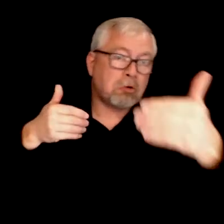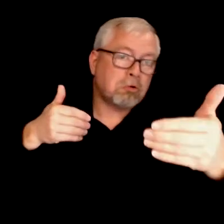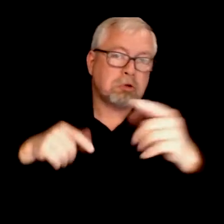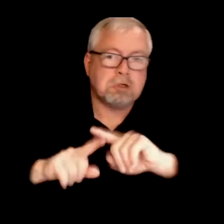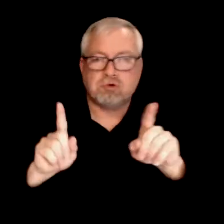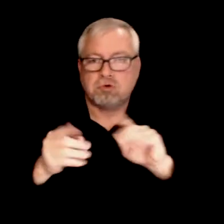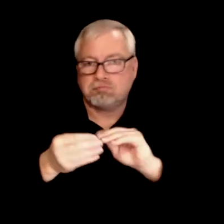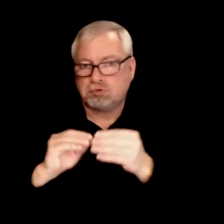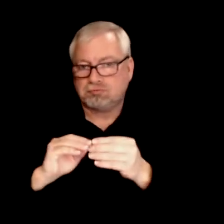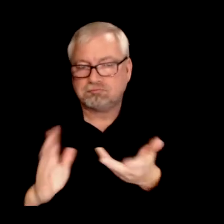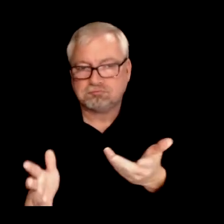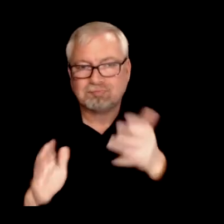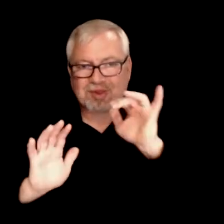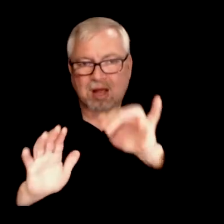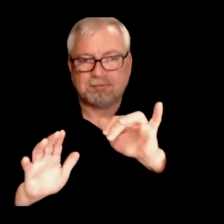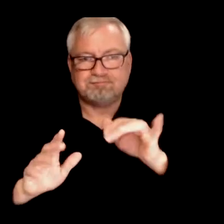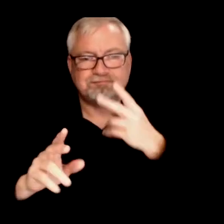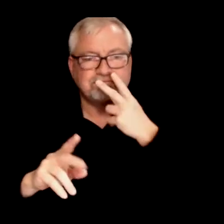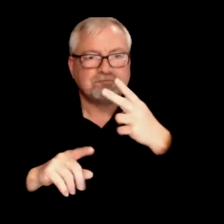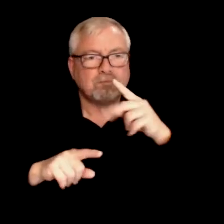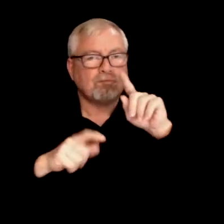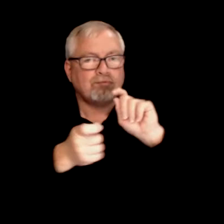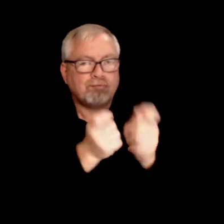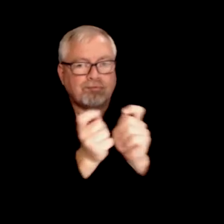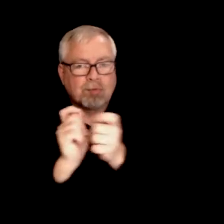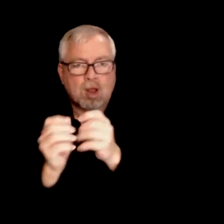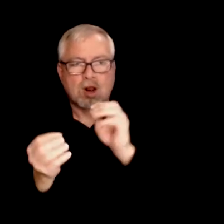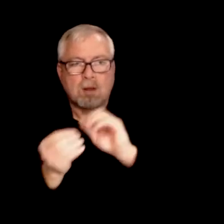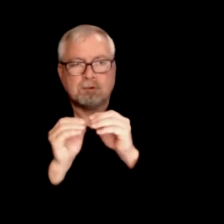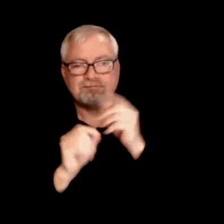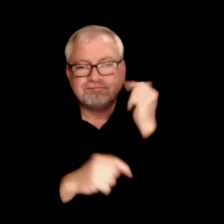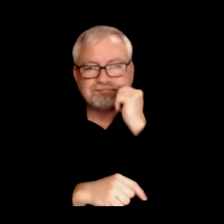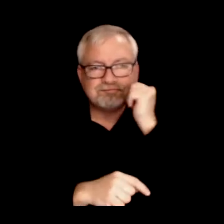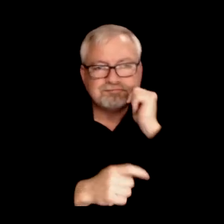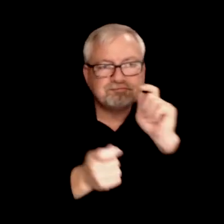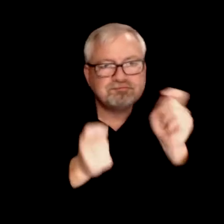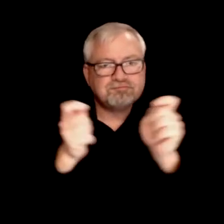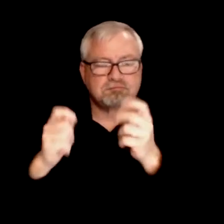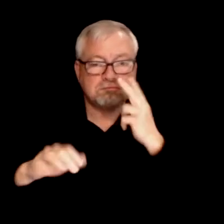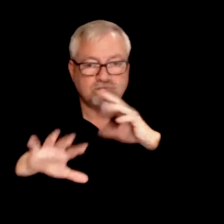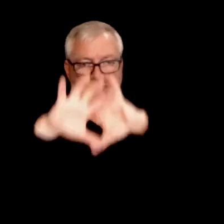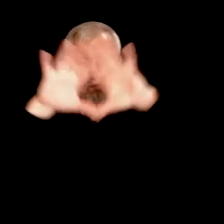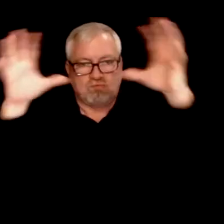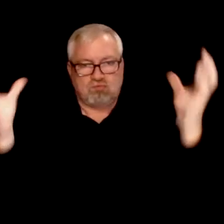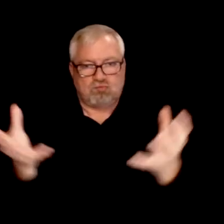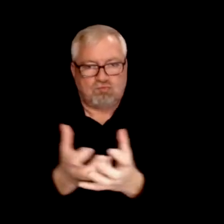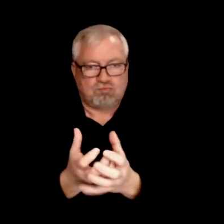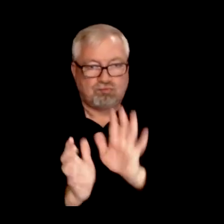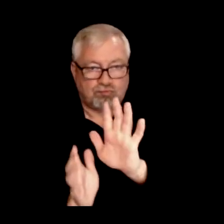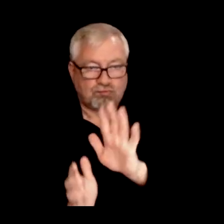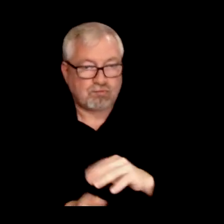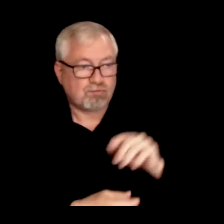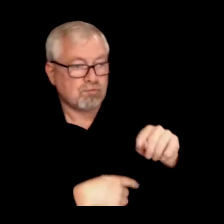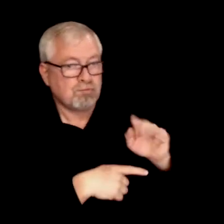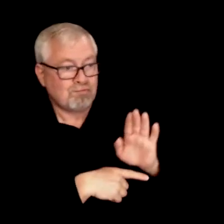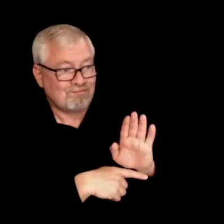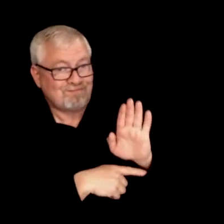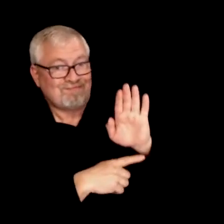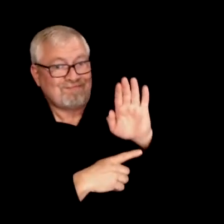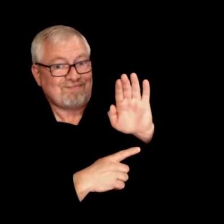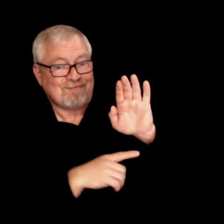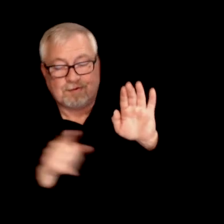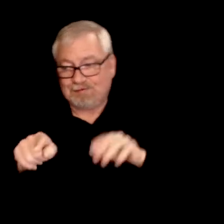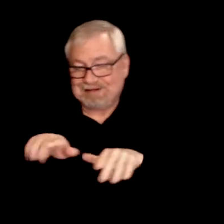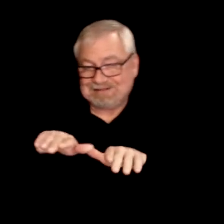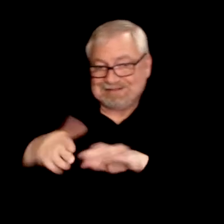variability between days, but when you look at the overall trend of high death numbers, it really